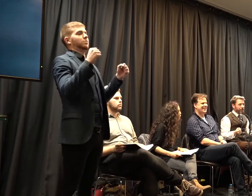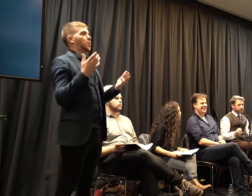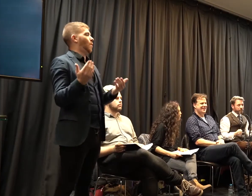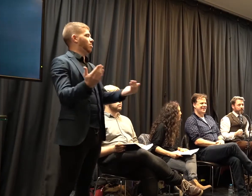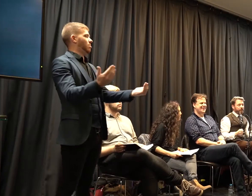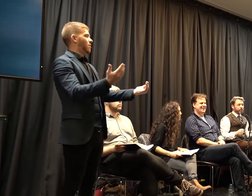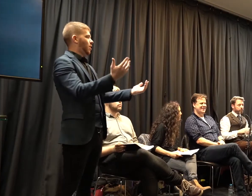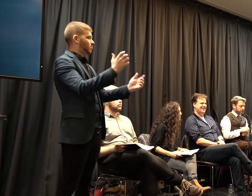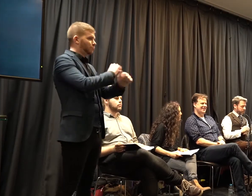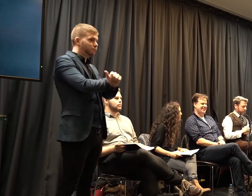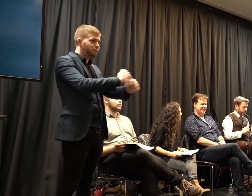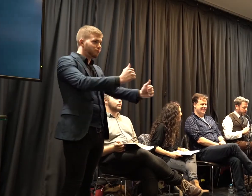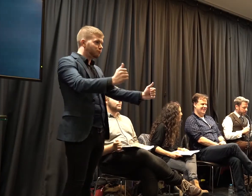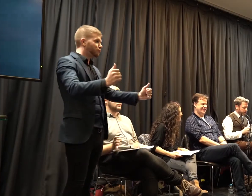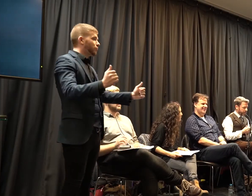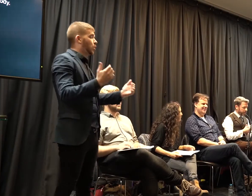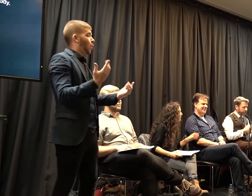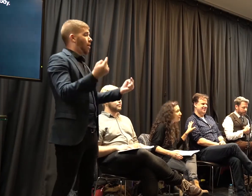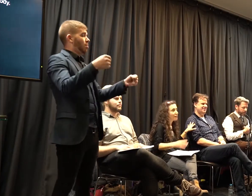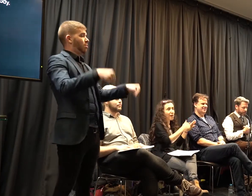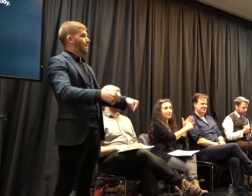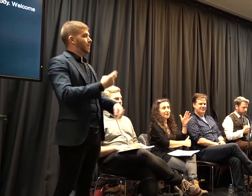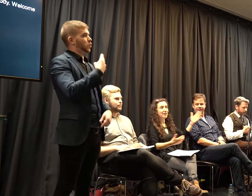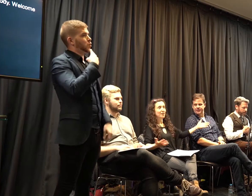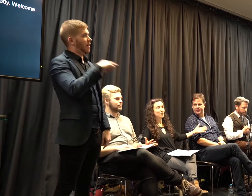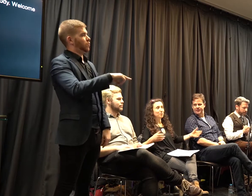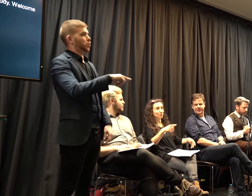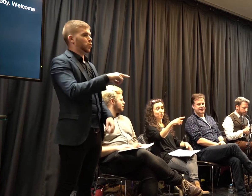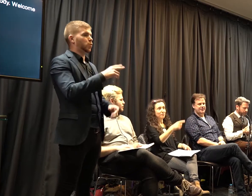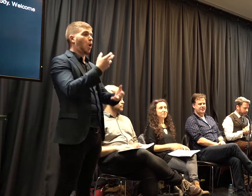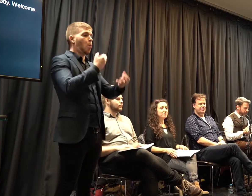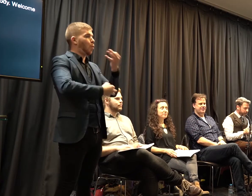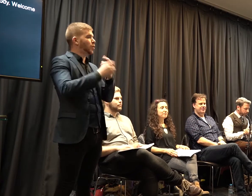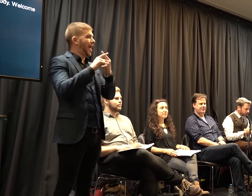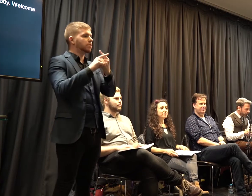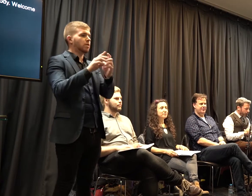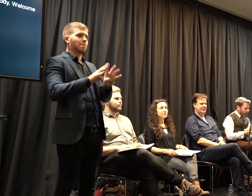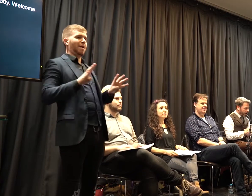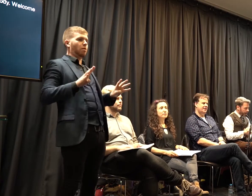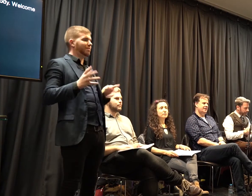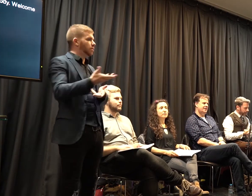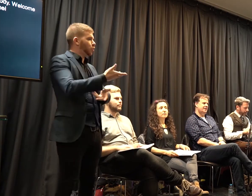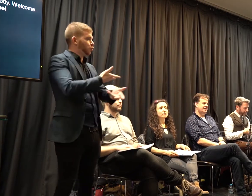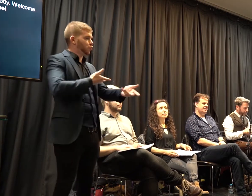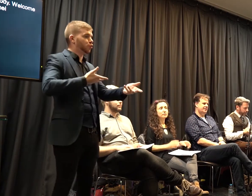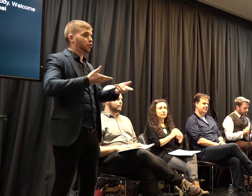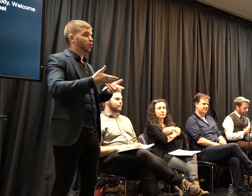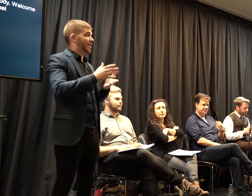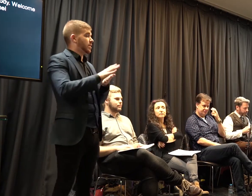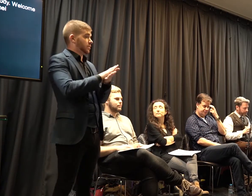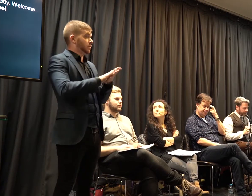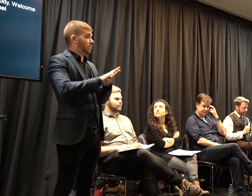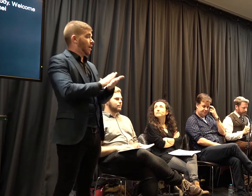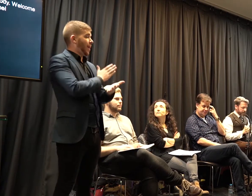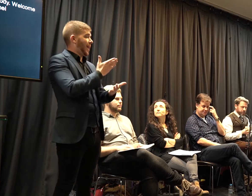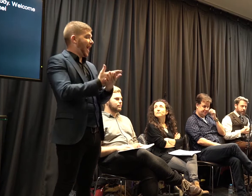Welcome. Hello everybody. Welcome to this afternoon's question and answer panel discussion. Is sign language